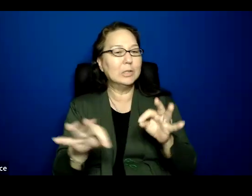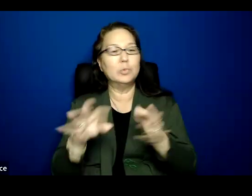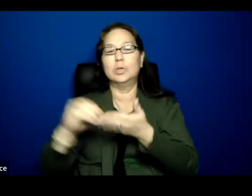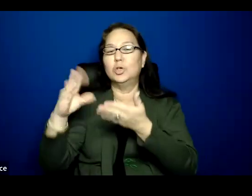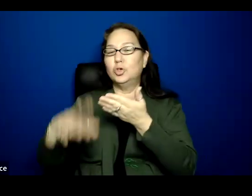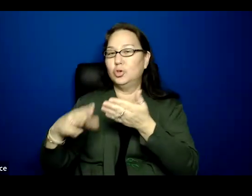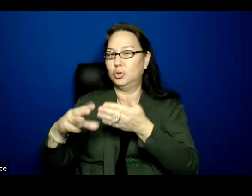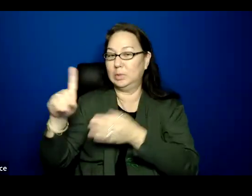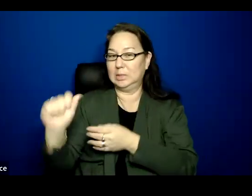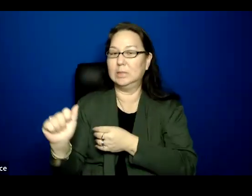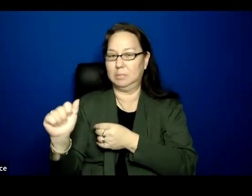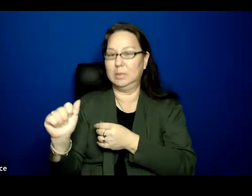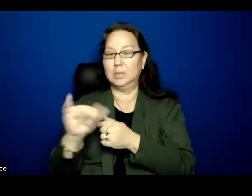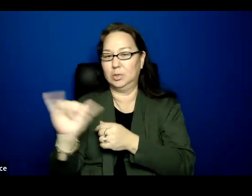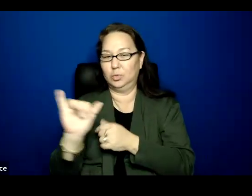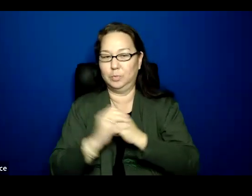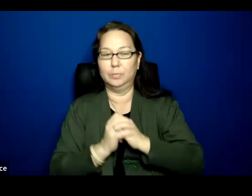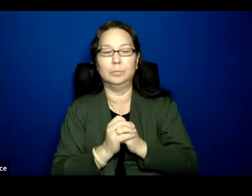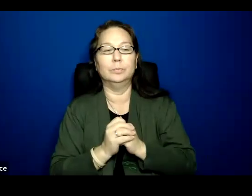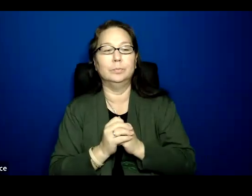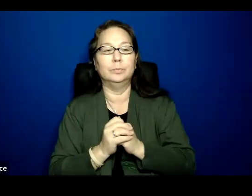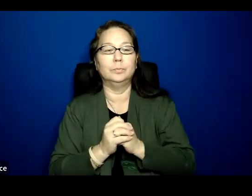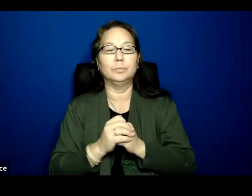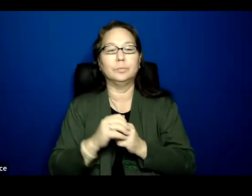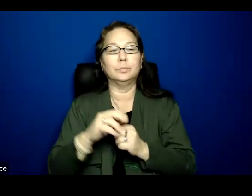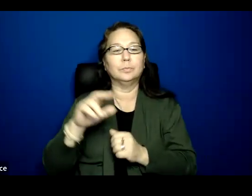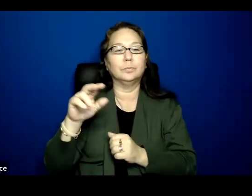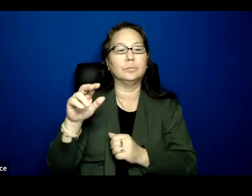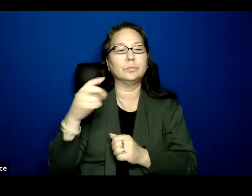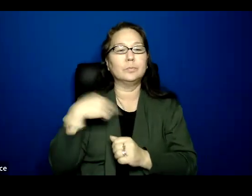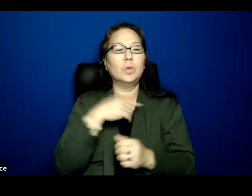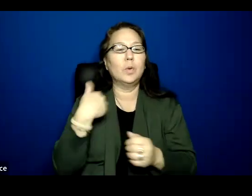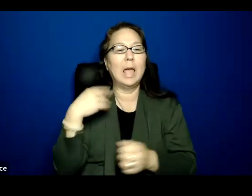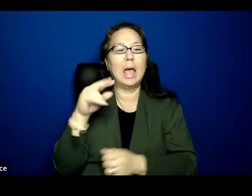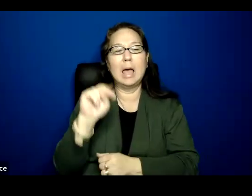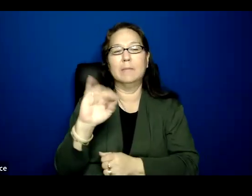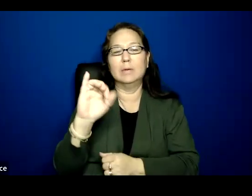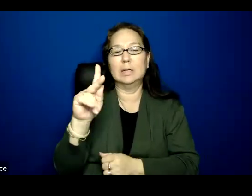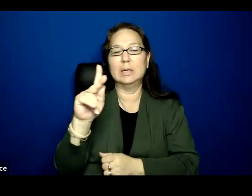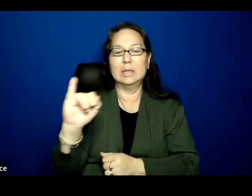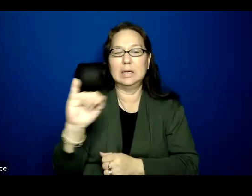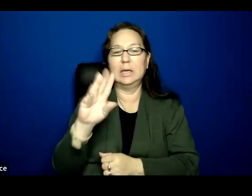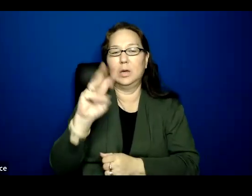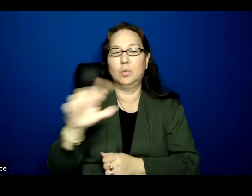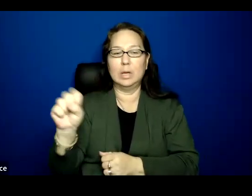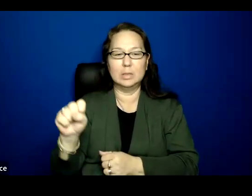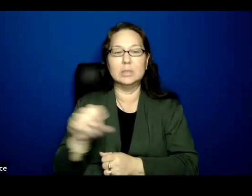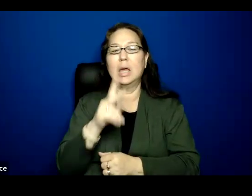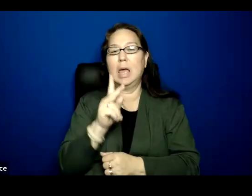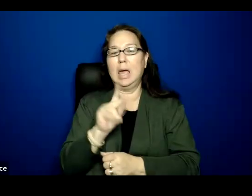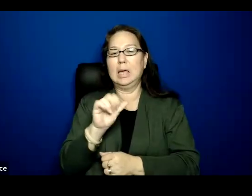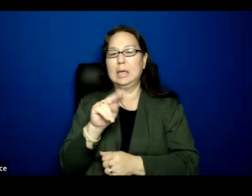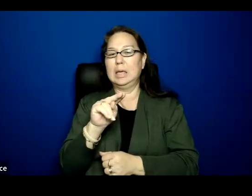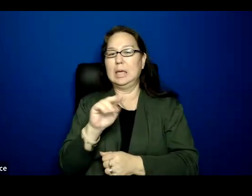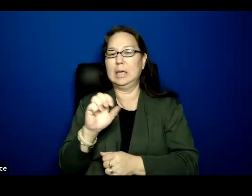and Kenny Elementary School leader Sharika King, who will help us understand inclusive education at the school level by sharing